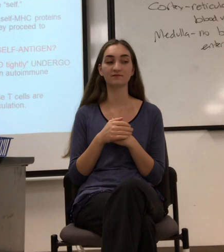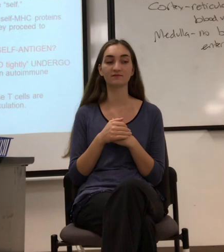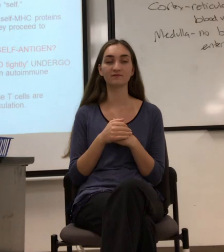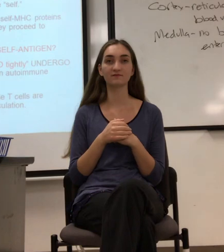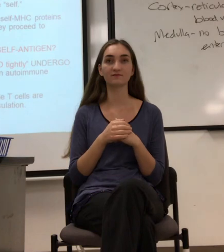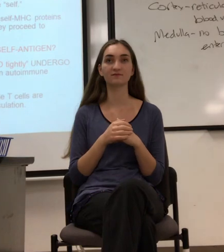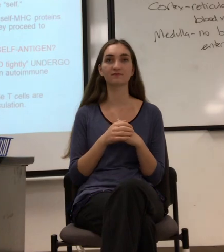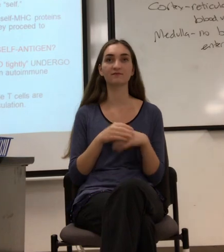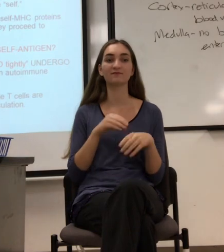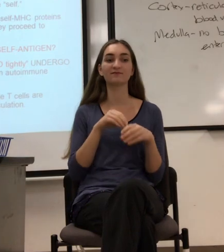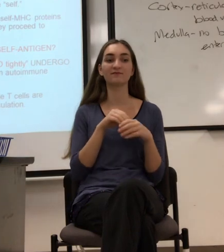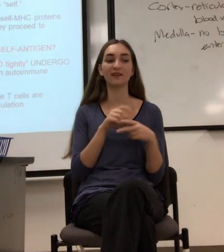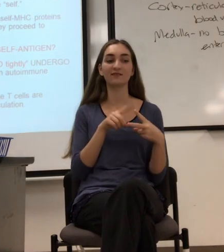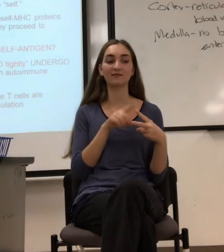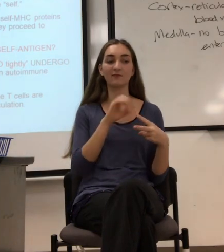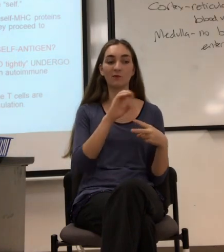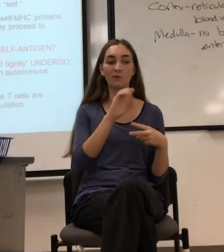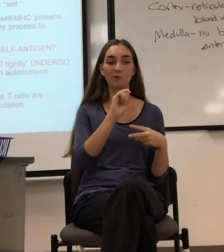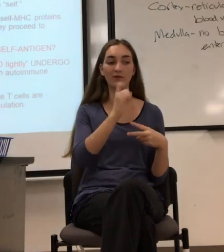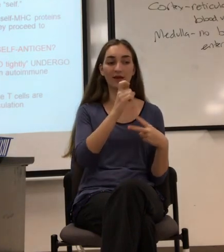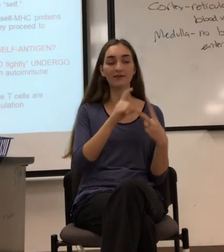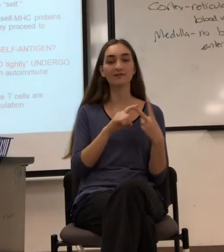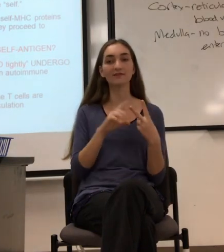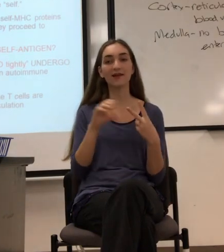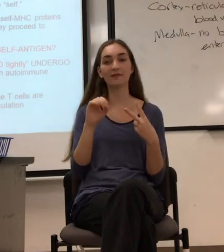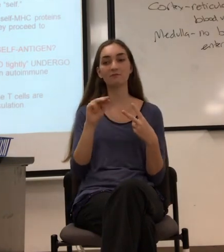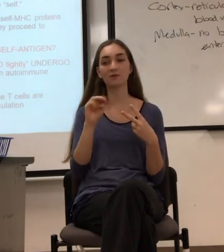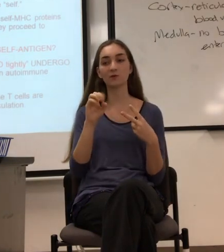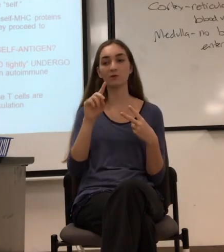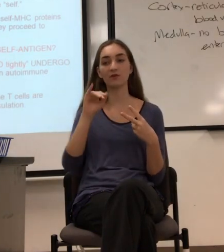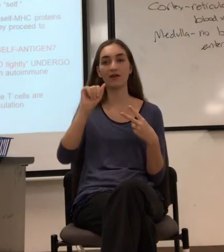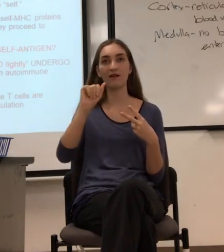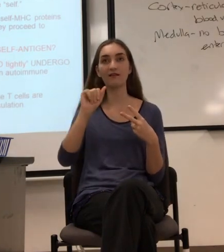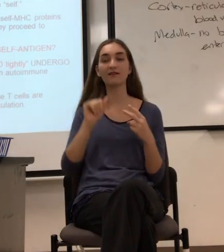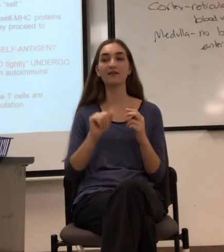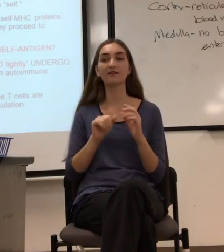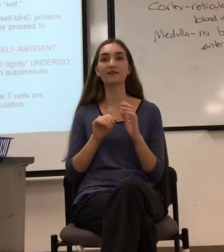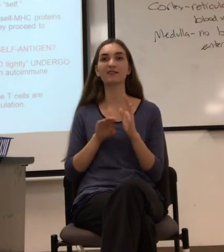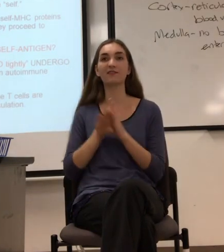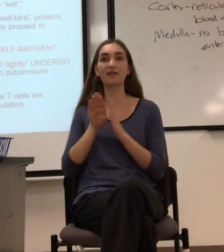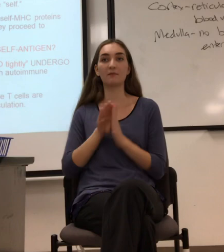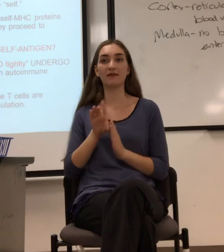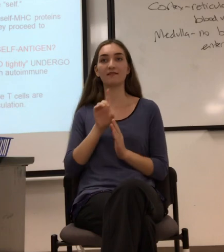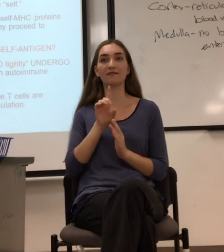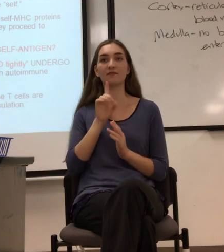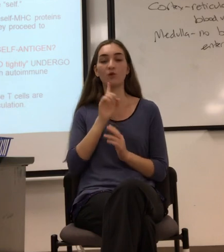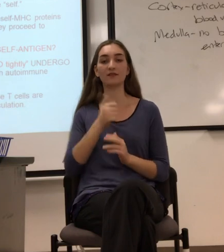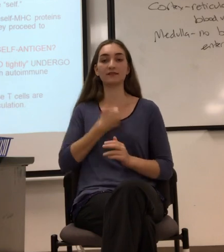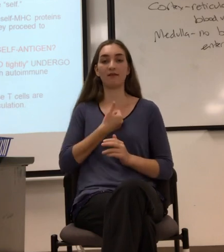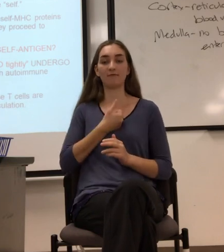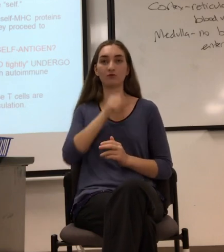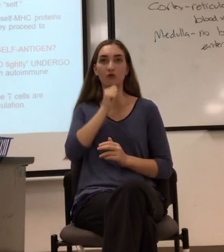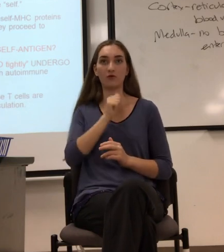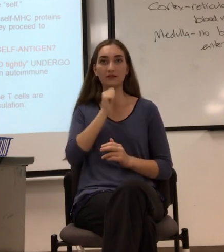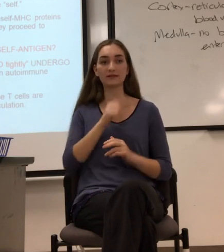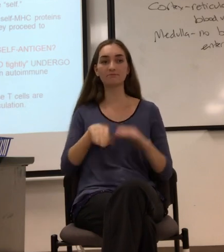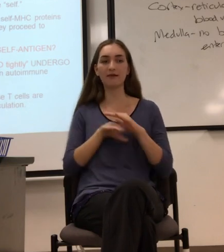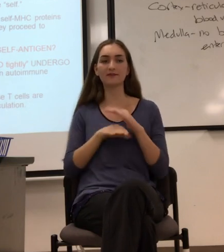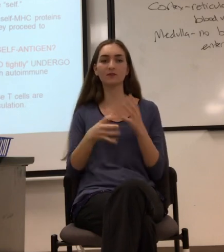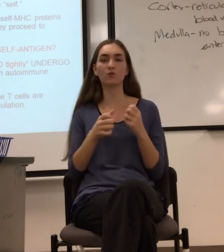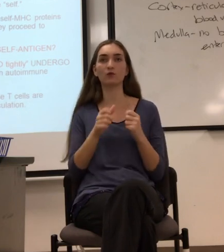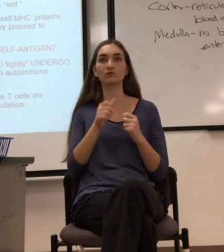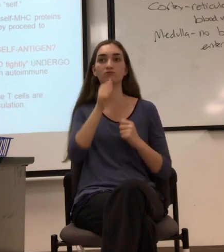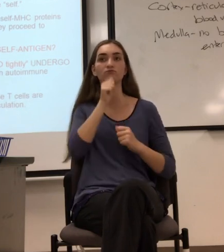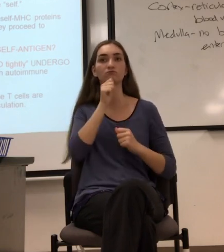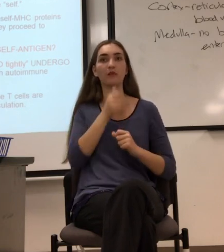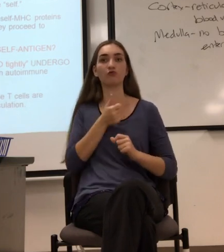in the cortex and medulla. This development of self-tolerance. Basically, you want to tolerate yourself. You don't